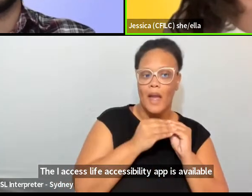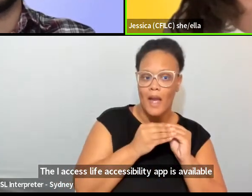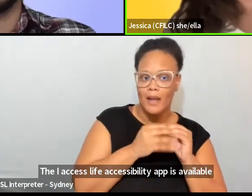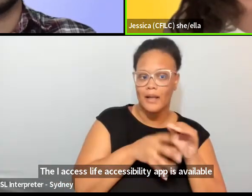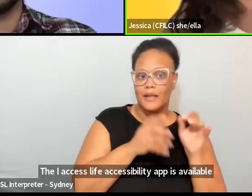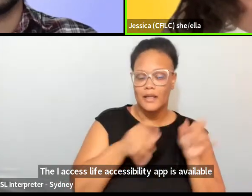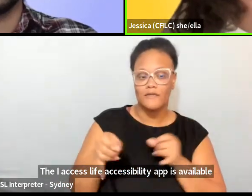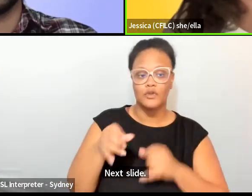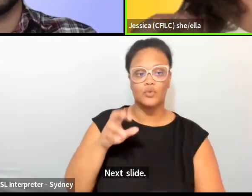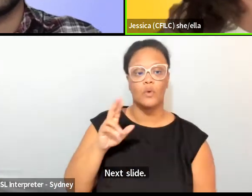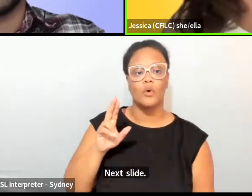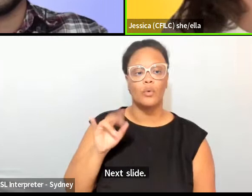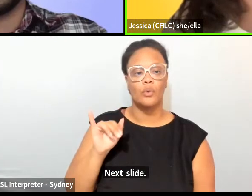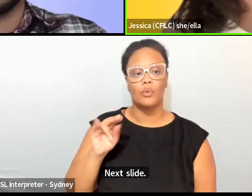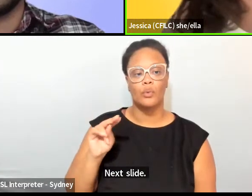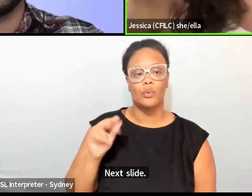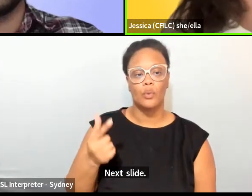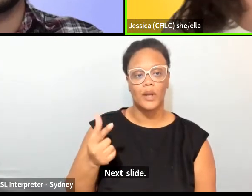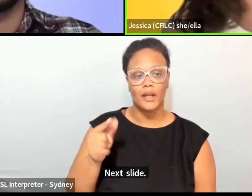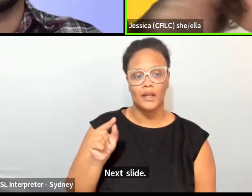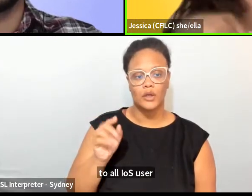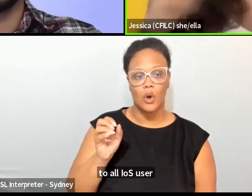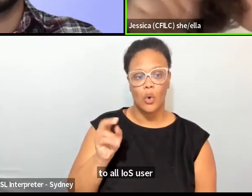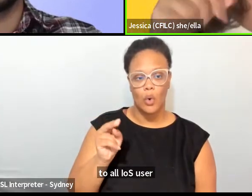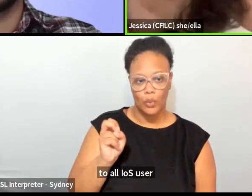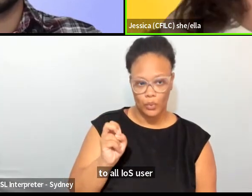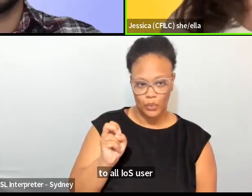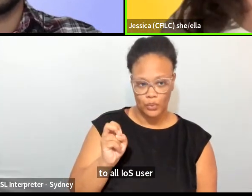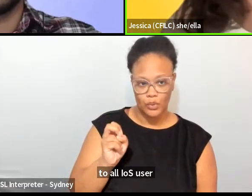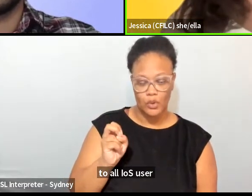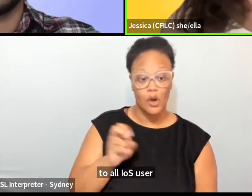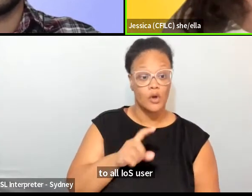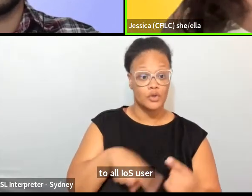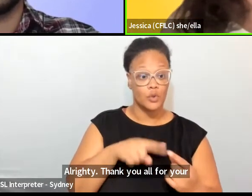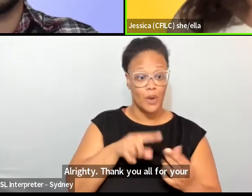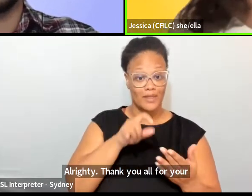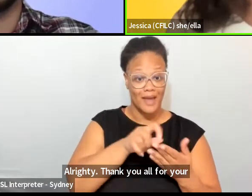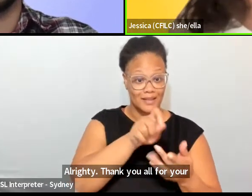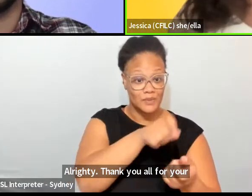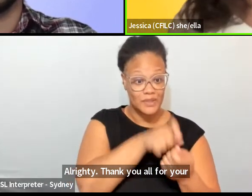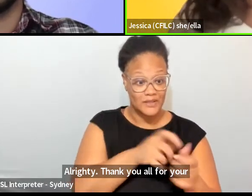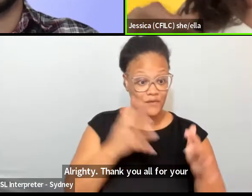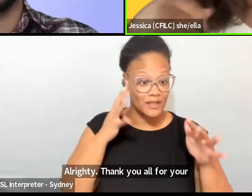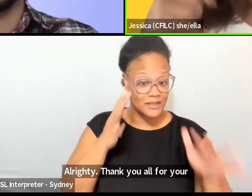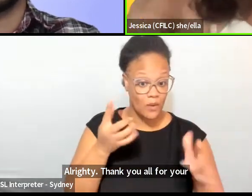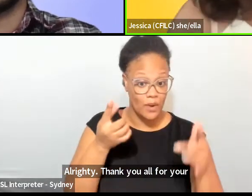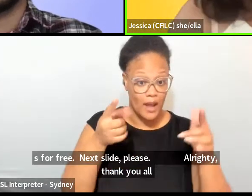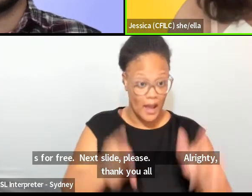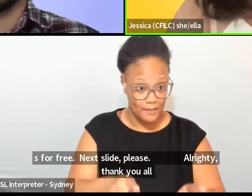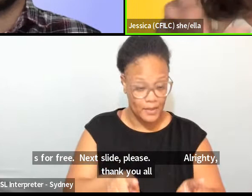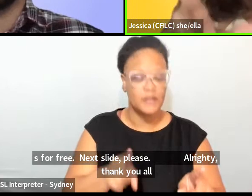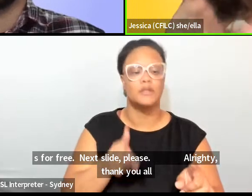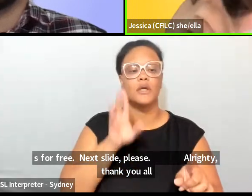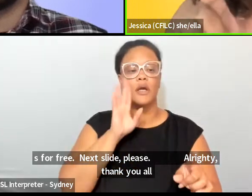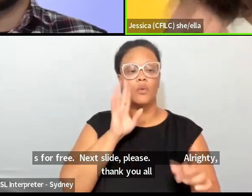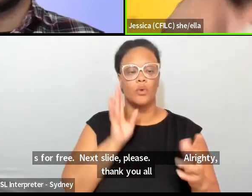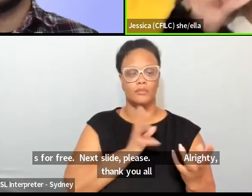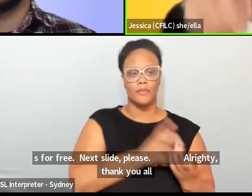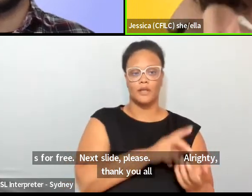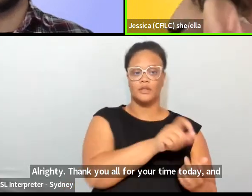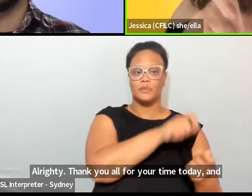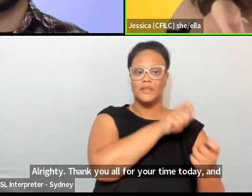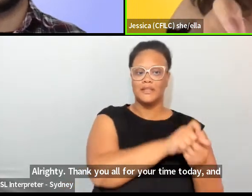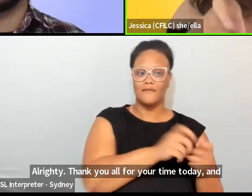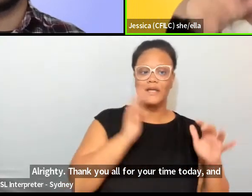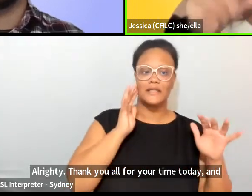individual ringtone. So that ringtone can like whenever you hear that sound, you can be able to hear